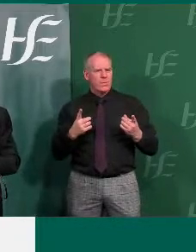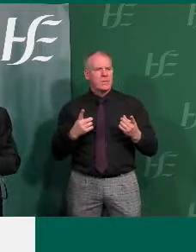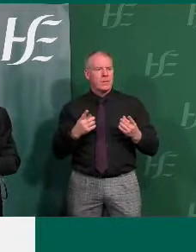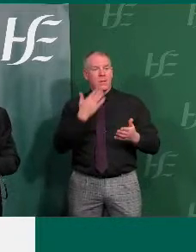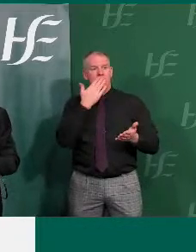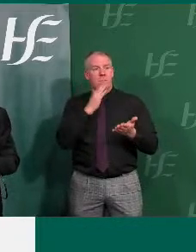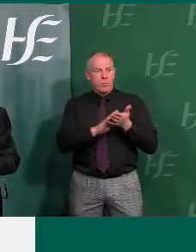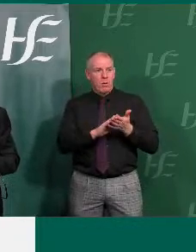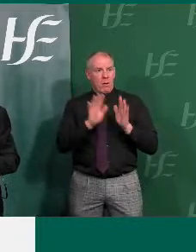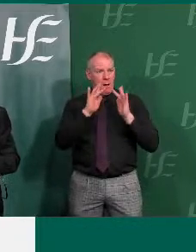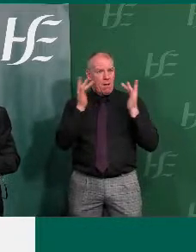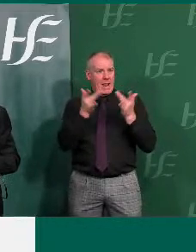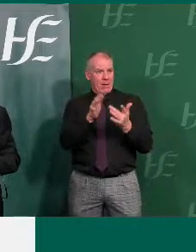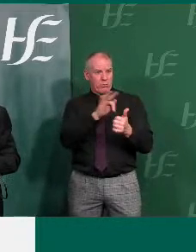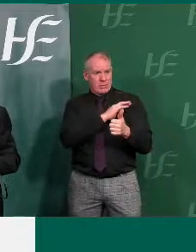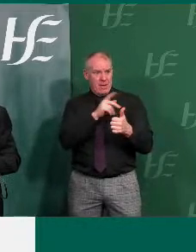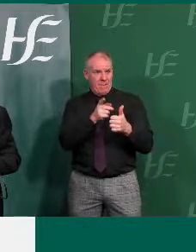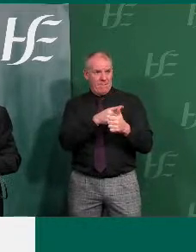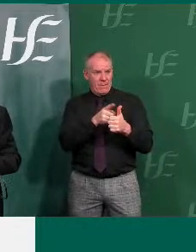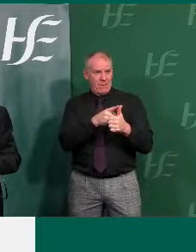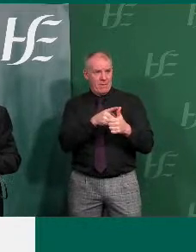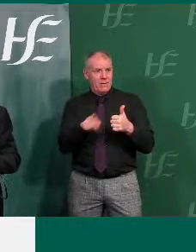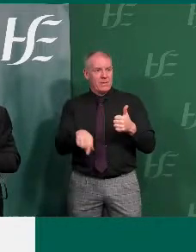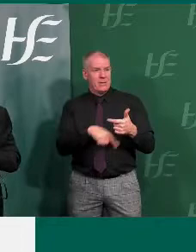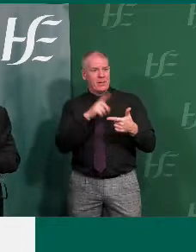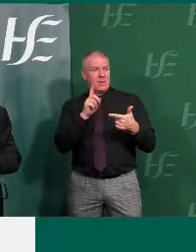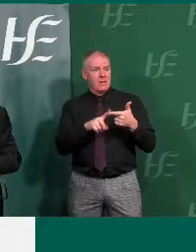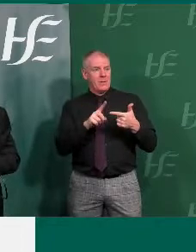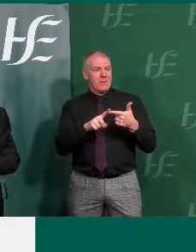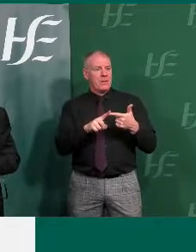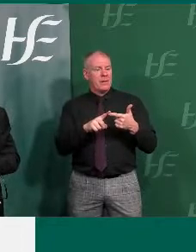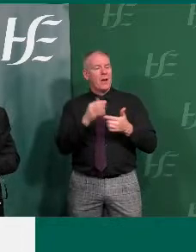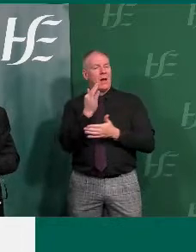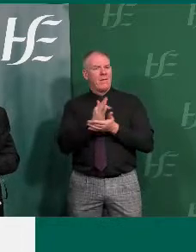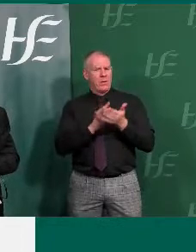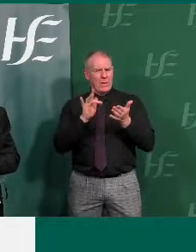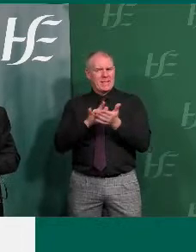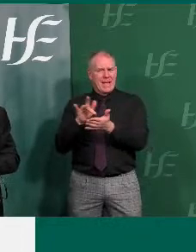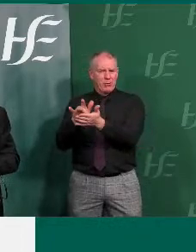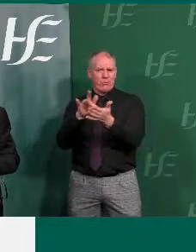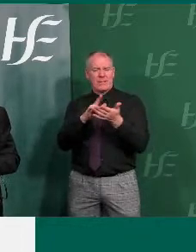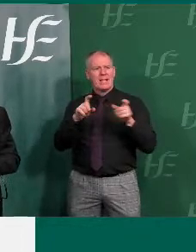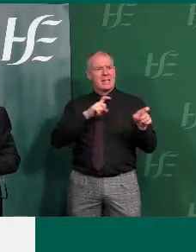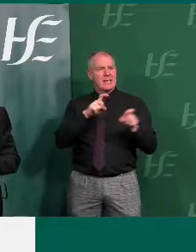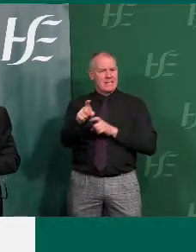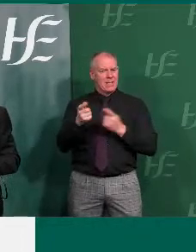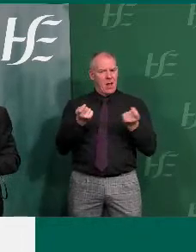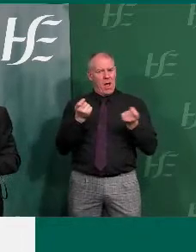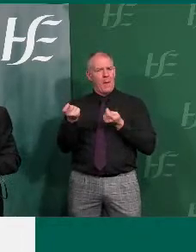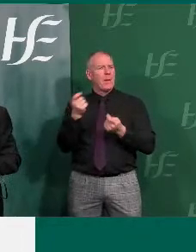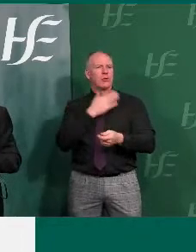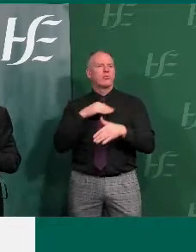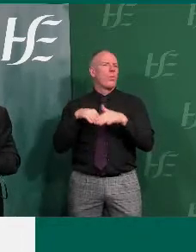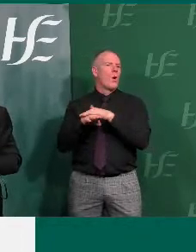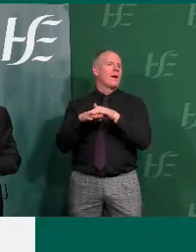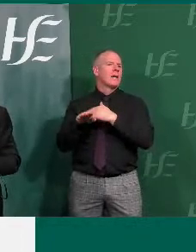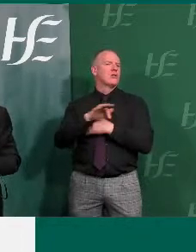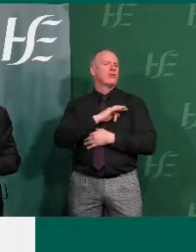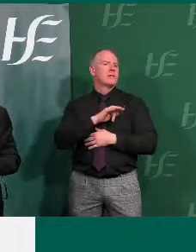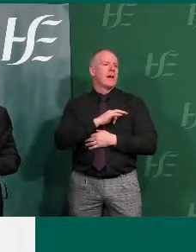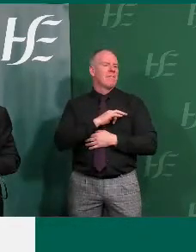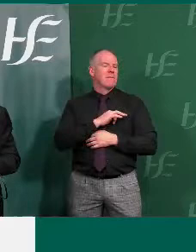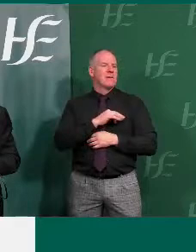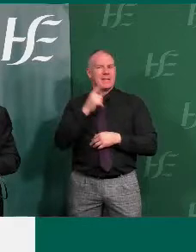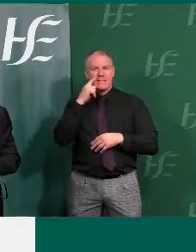booking your appointment online for the vaccination centres. A number of centres continue to operate walk-in clinics, and just look at our